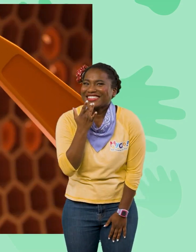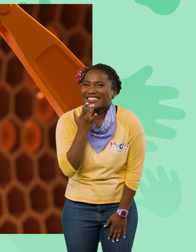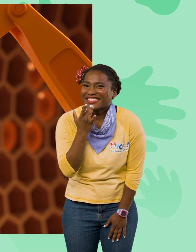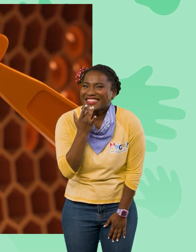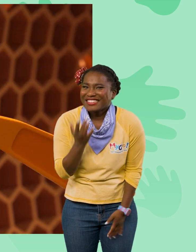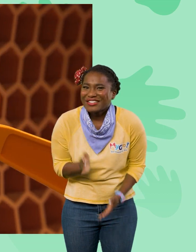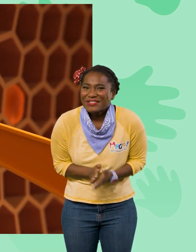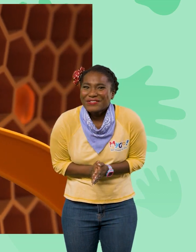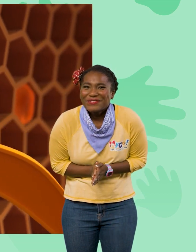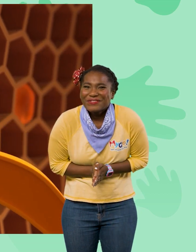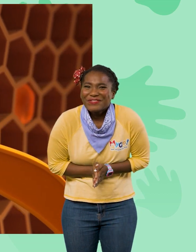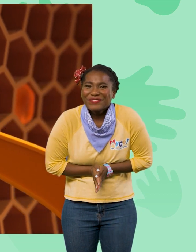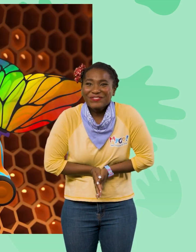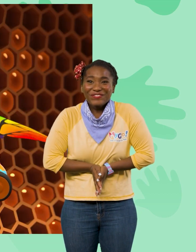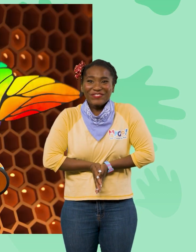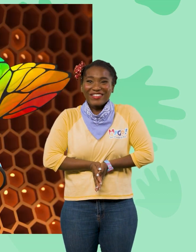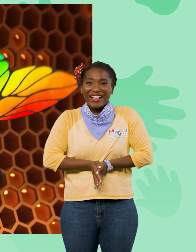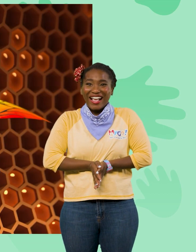some honey.